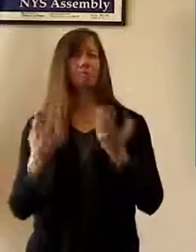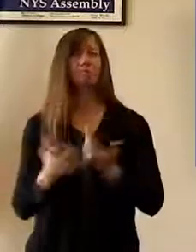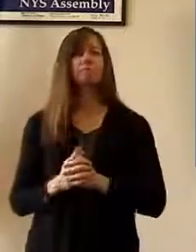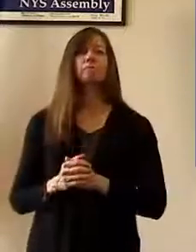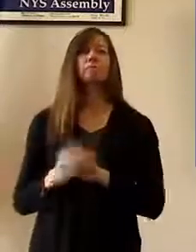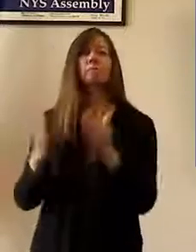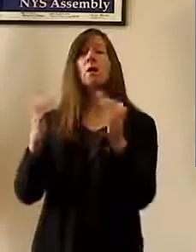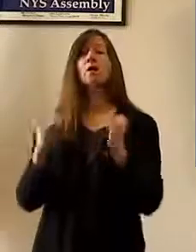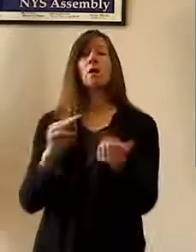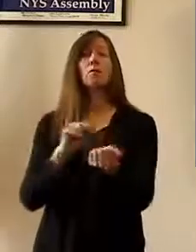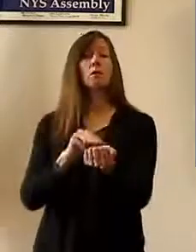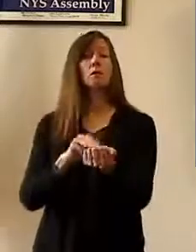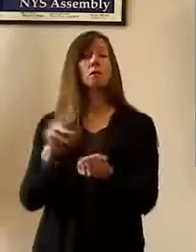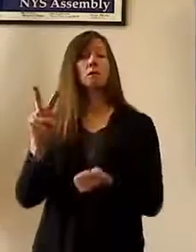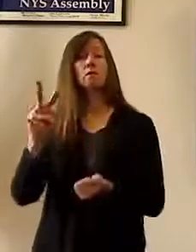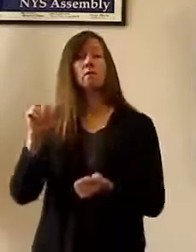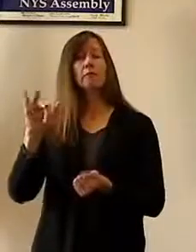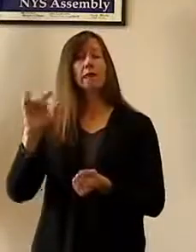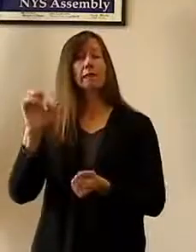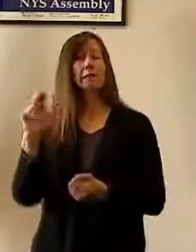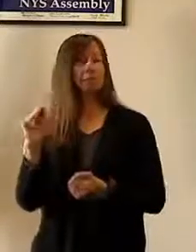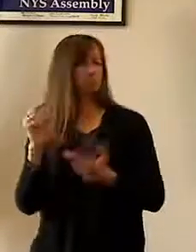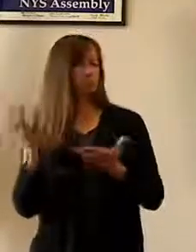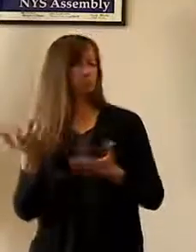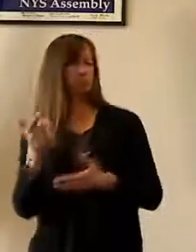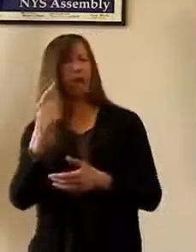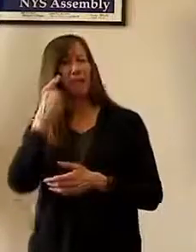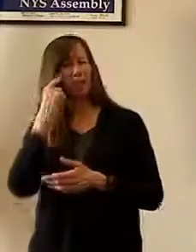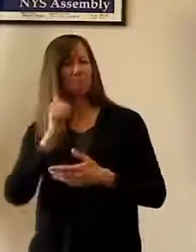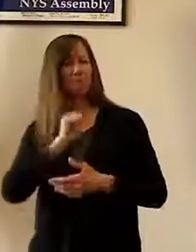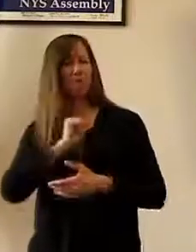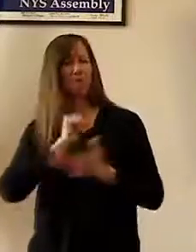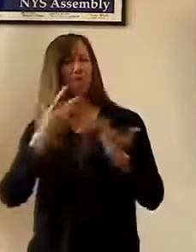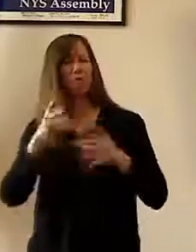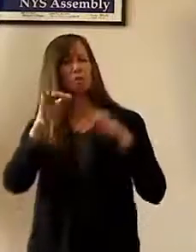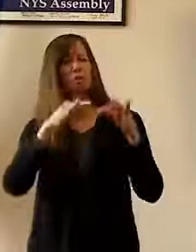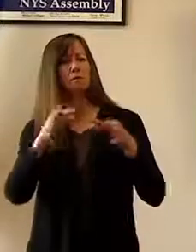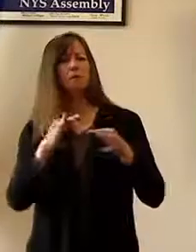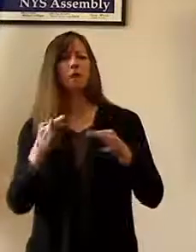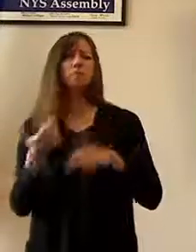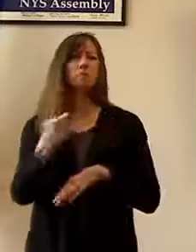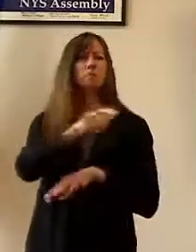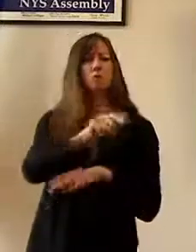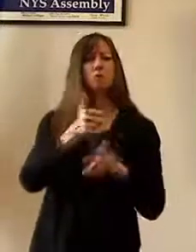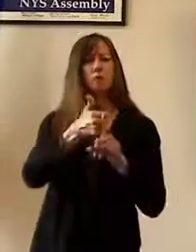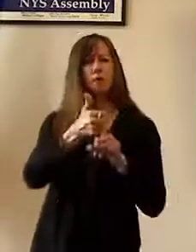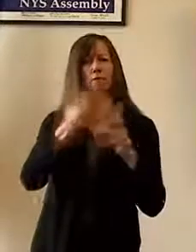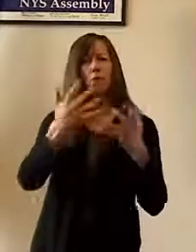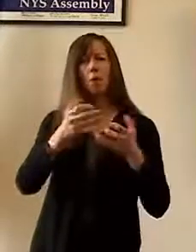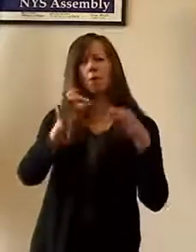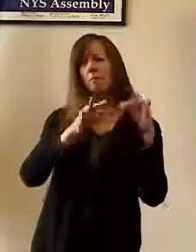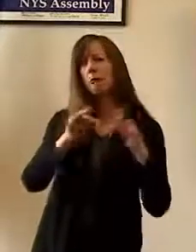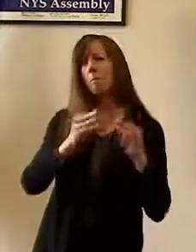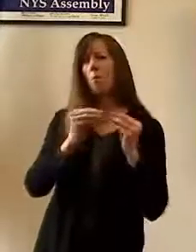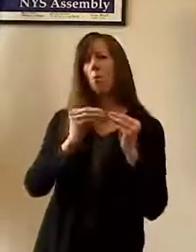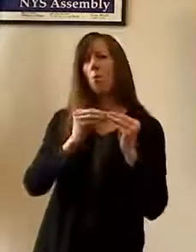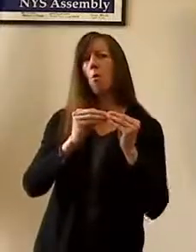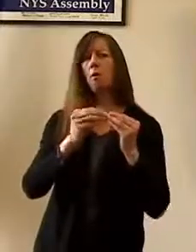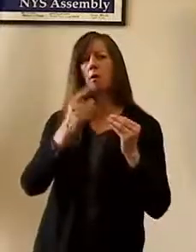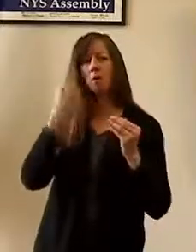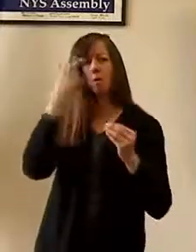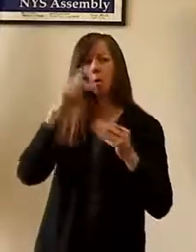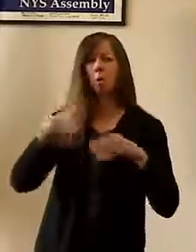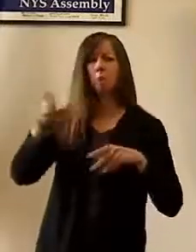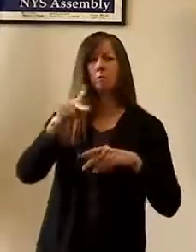now. I think I've explained it basically. Do you want to explain what residents should know about what the FDA has done and